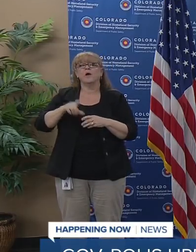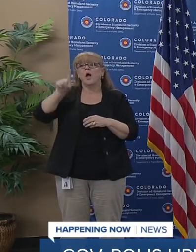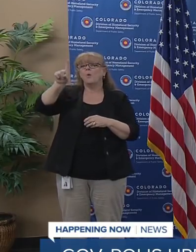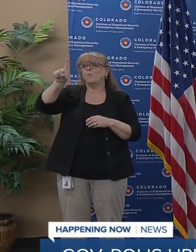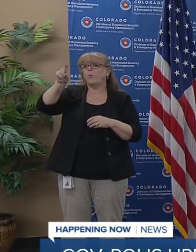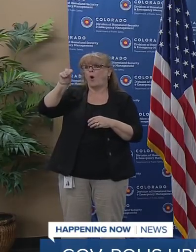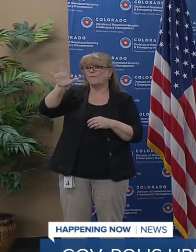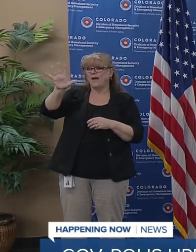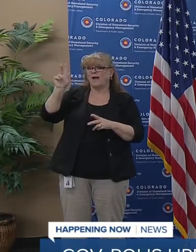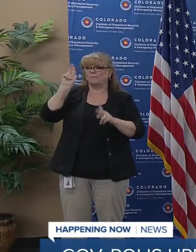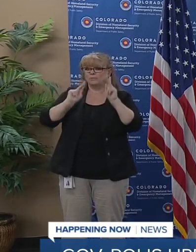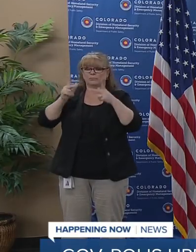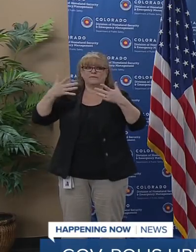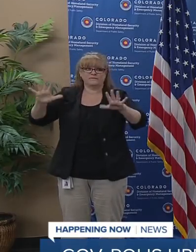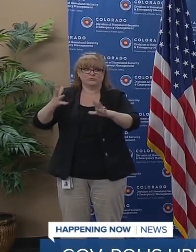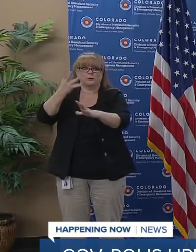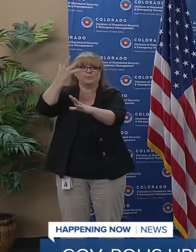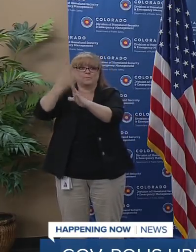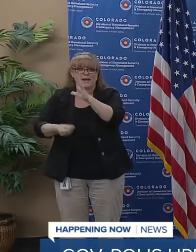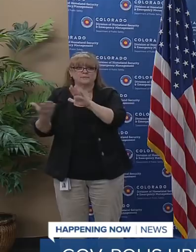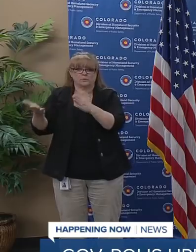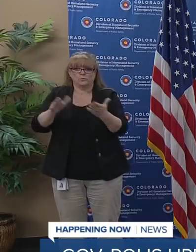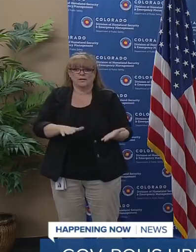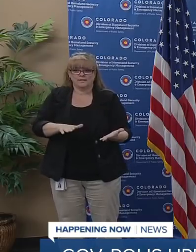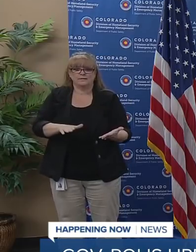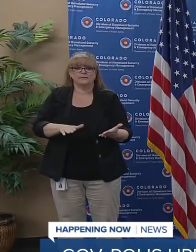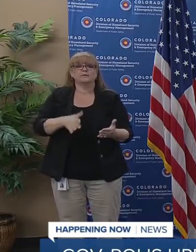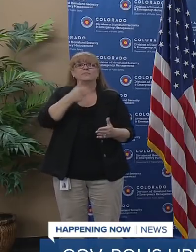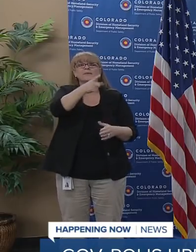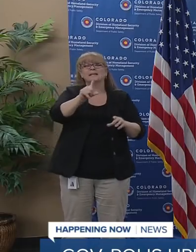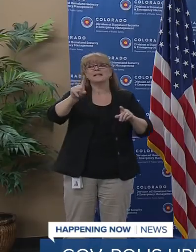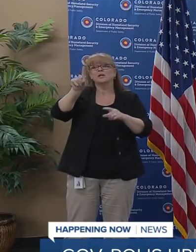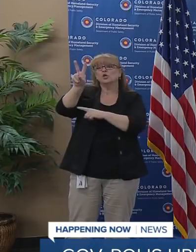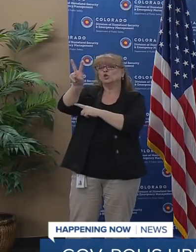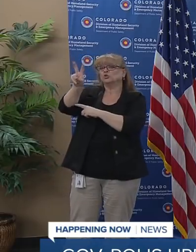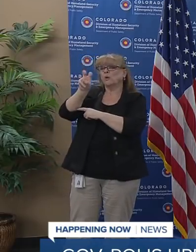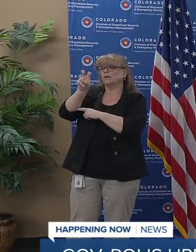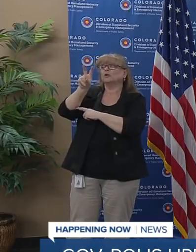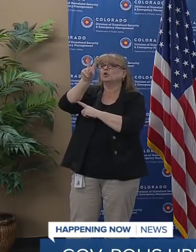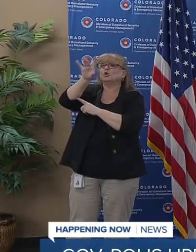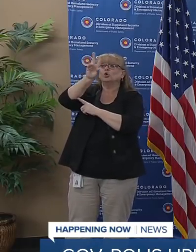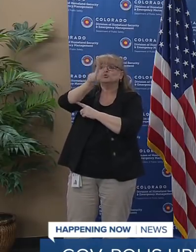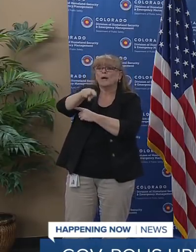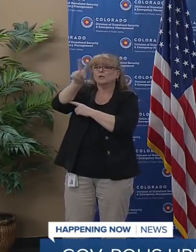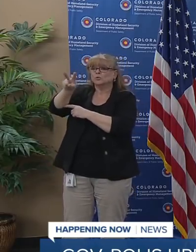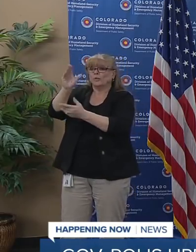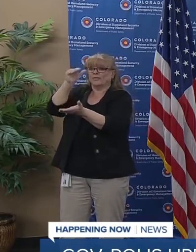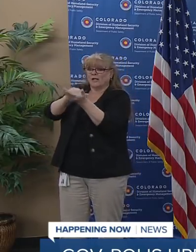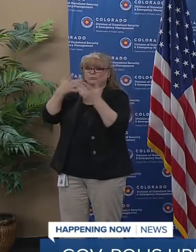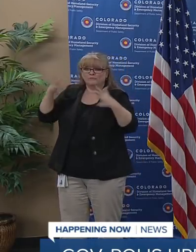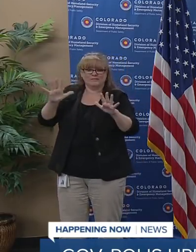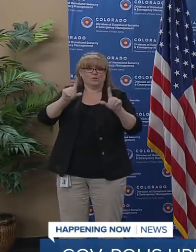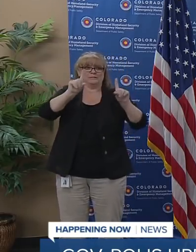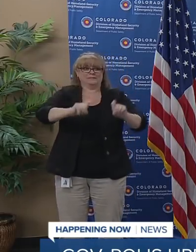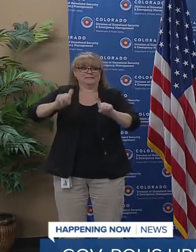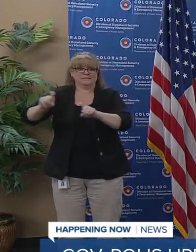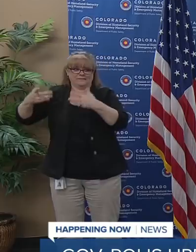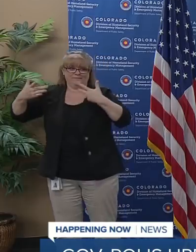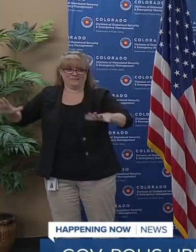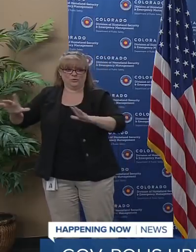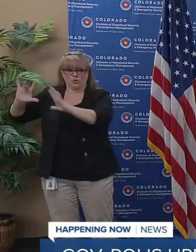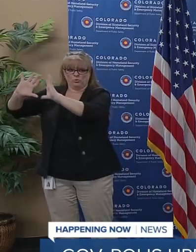tested over 22,000 people. And as I've mentioned at all of these, and it's important for all of us to know